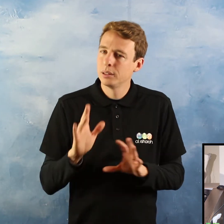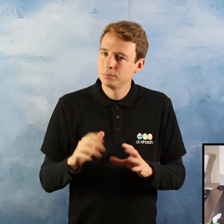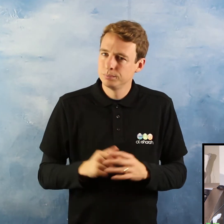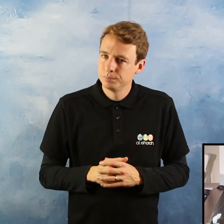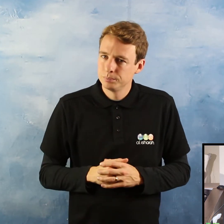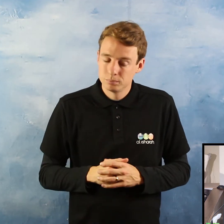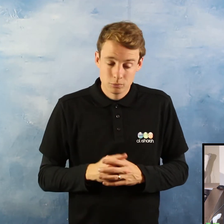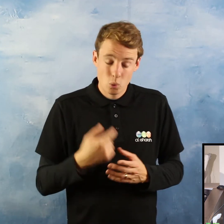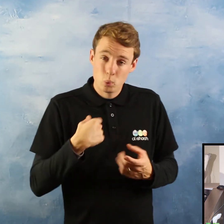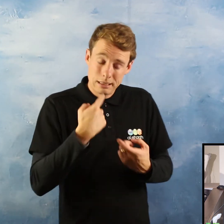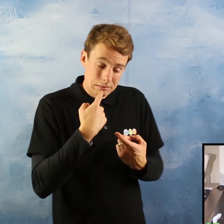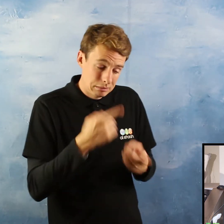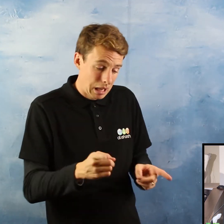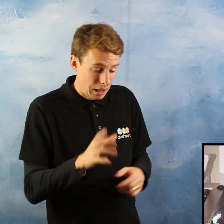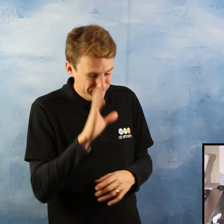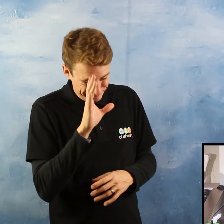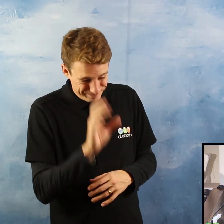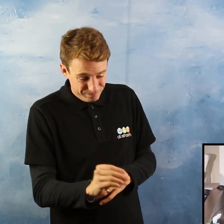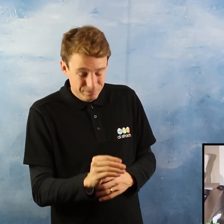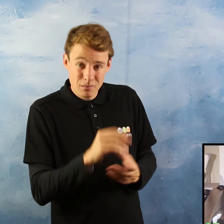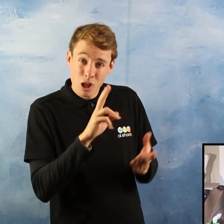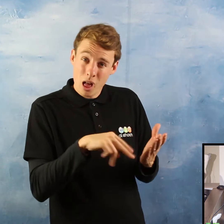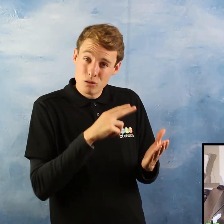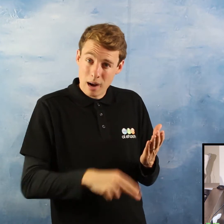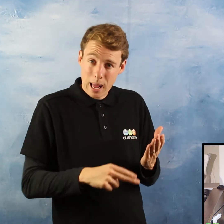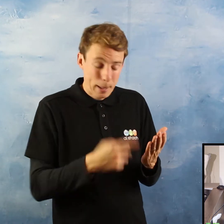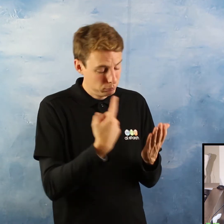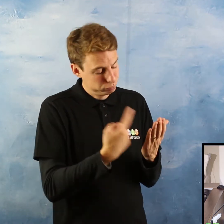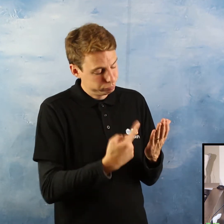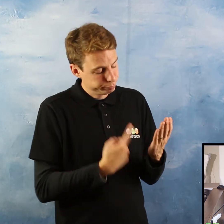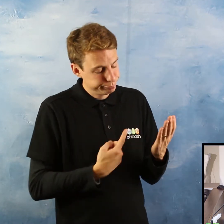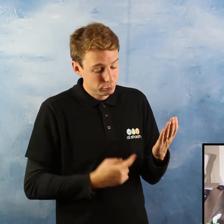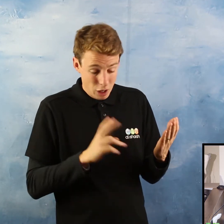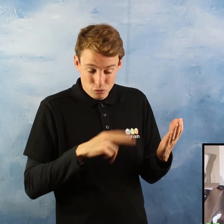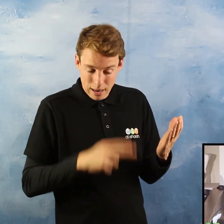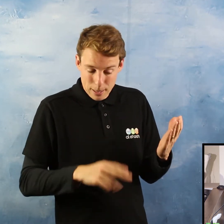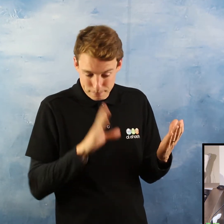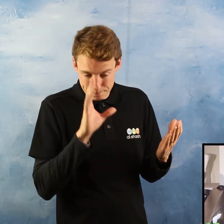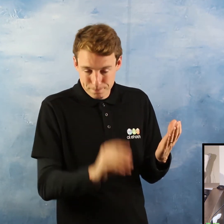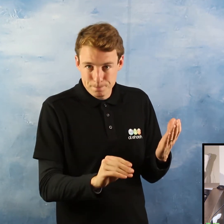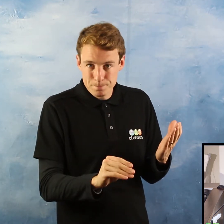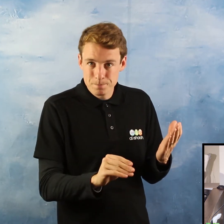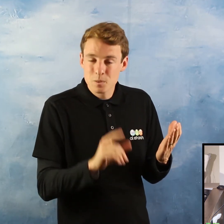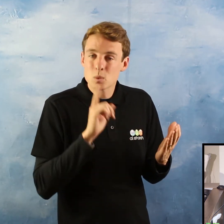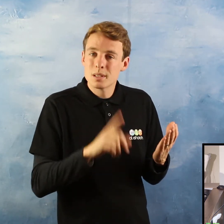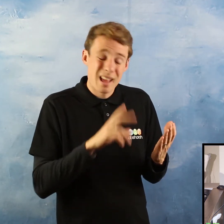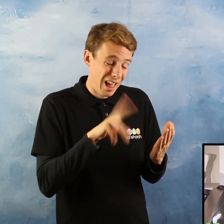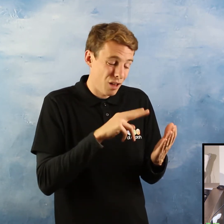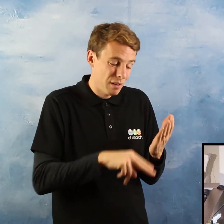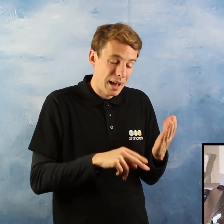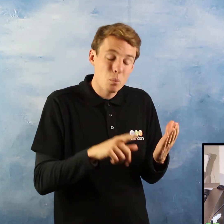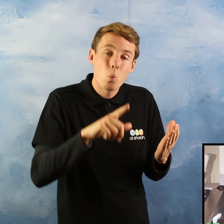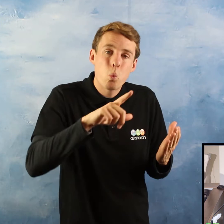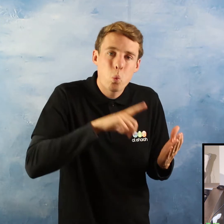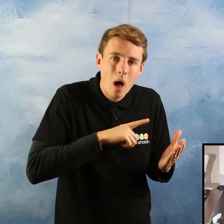good news. So when we actually tell them this is haram, and we have to say